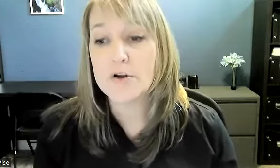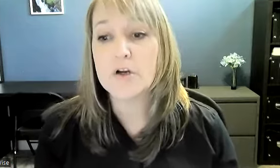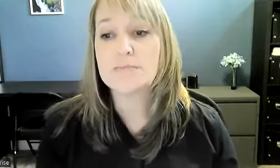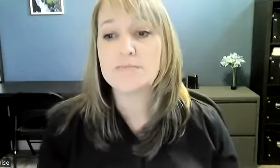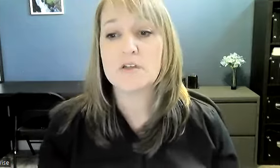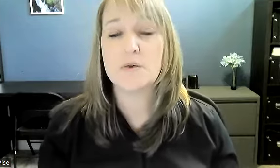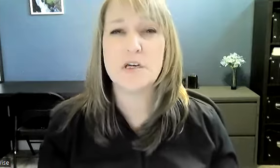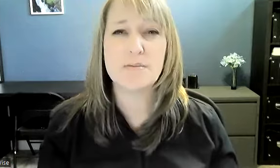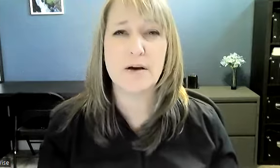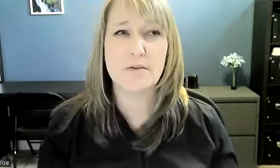partner. So we talked about